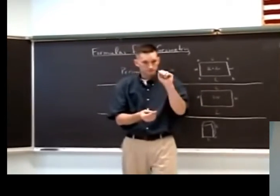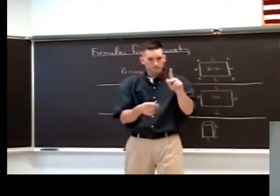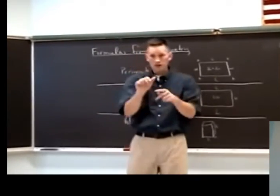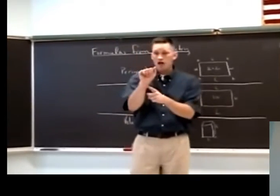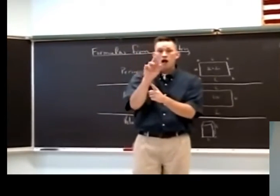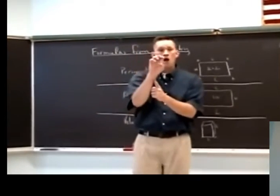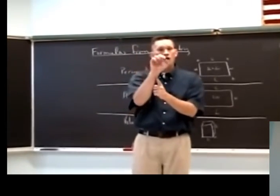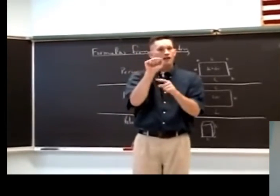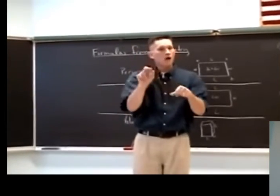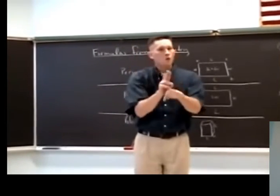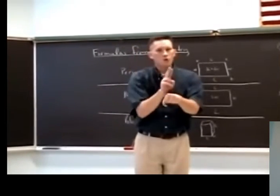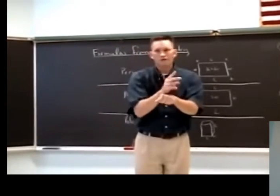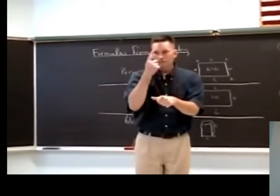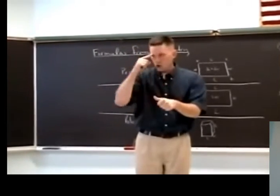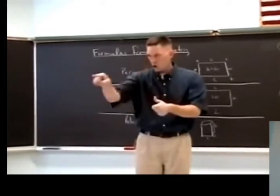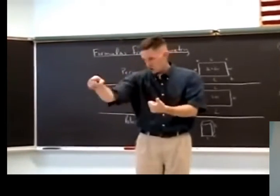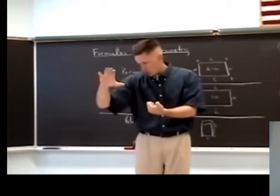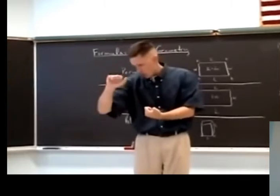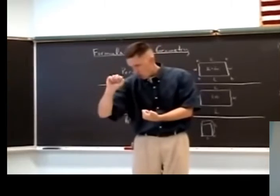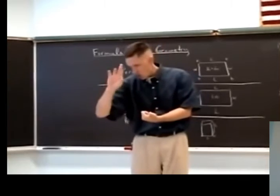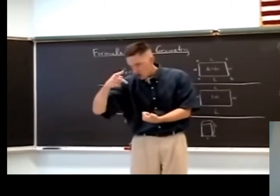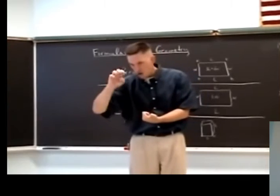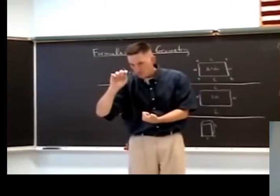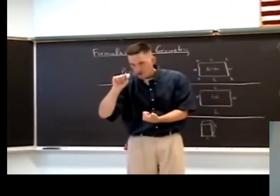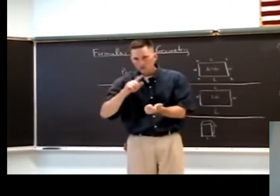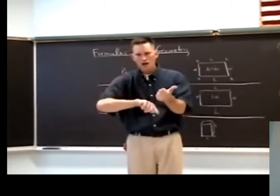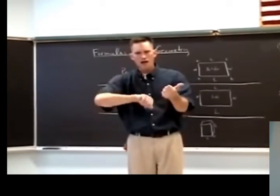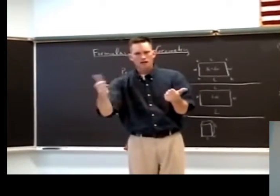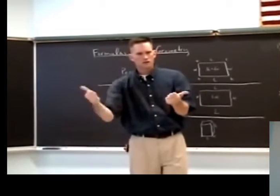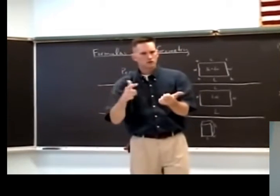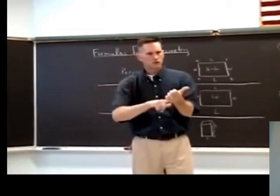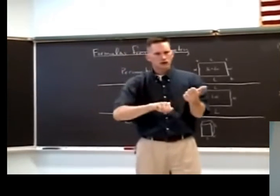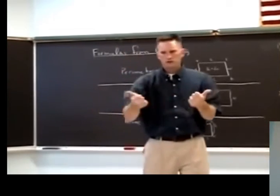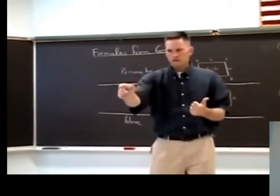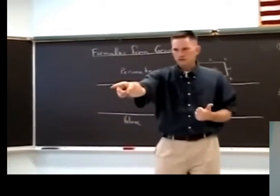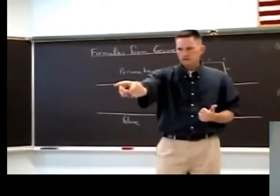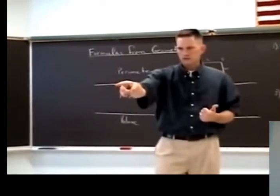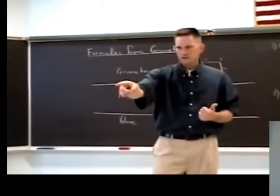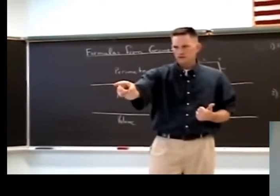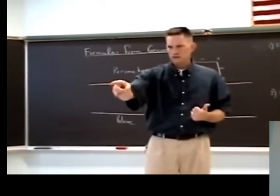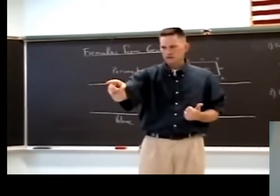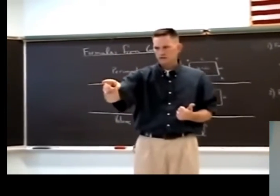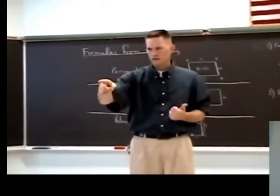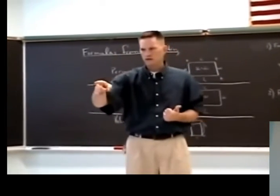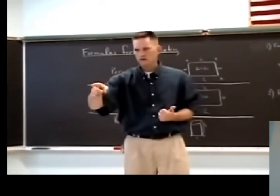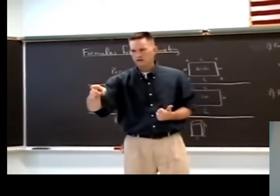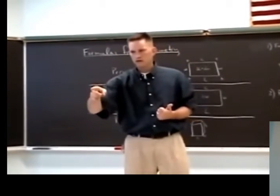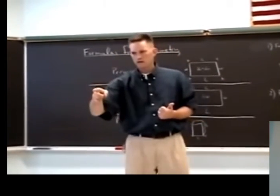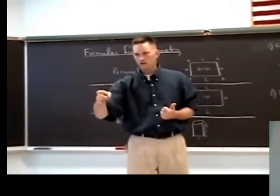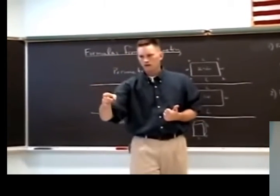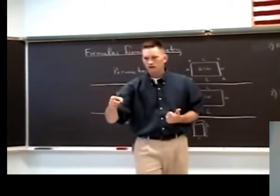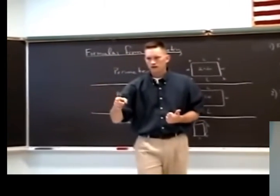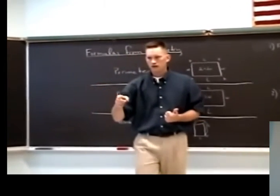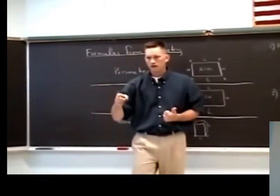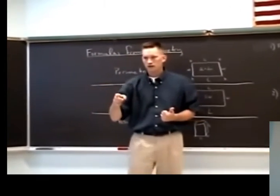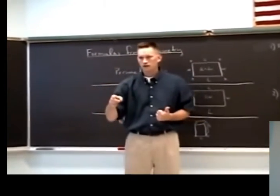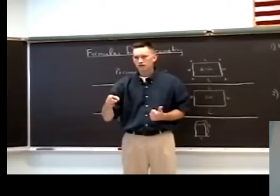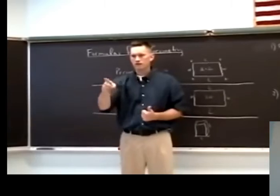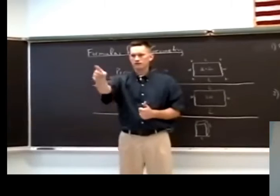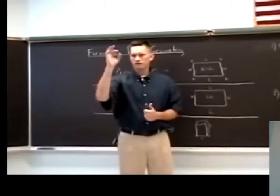you need to know that amount. Is there an example of what you would use surface area for? Something in real